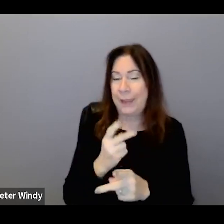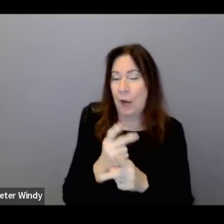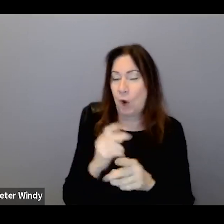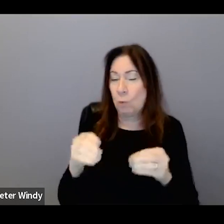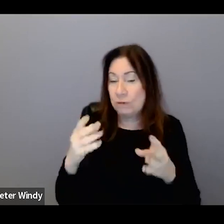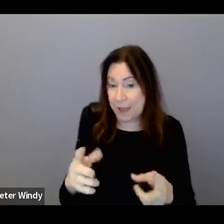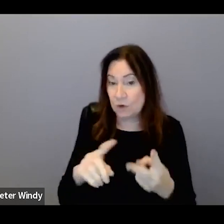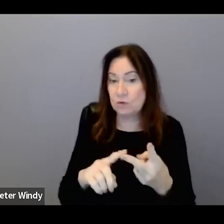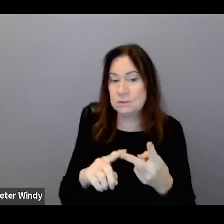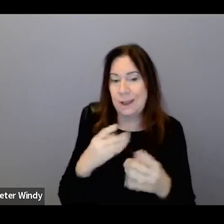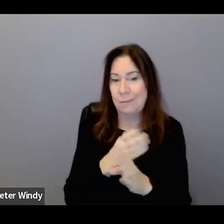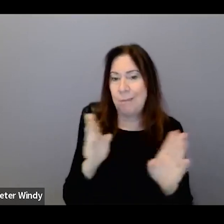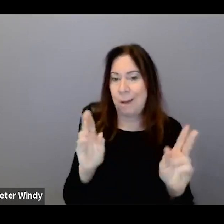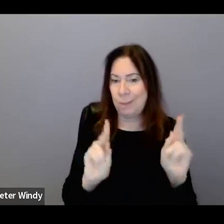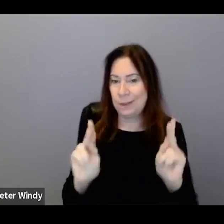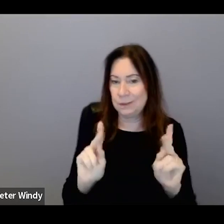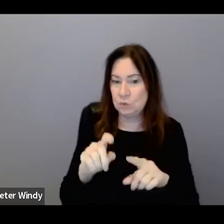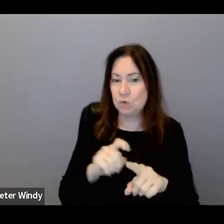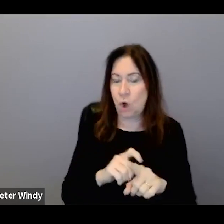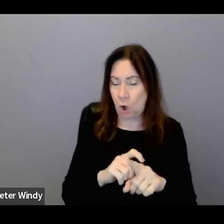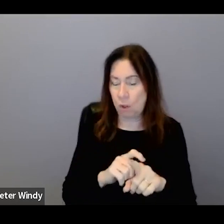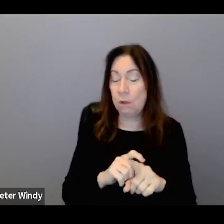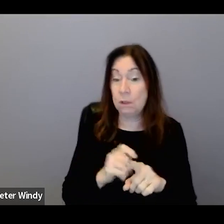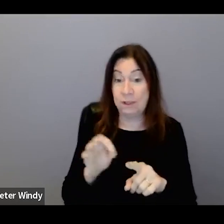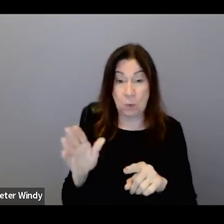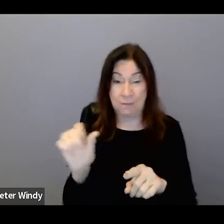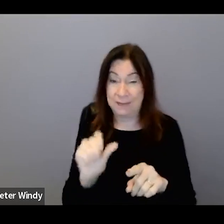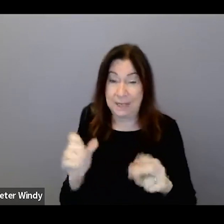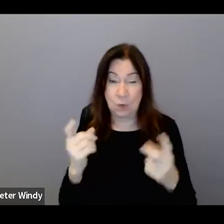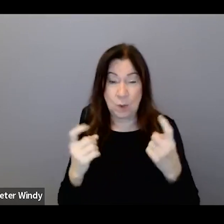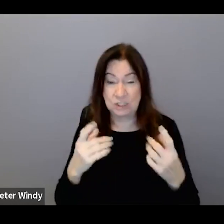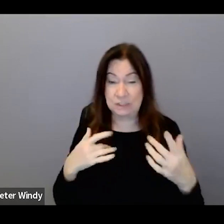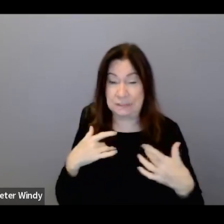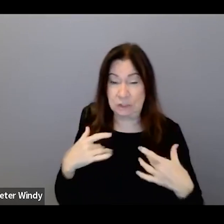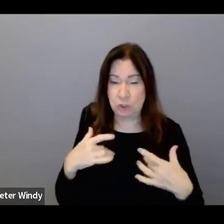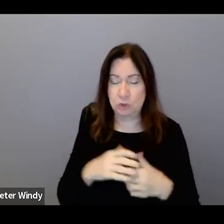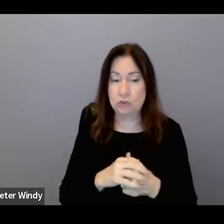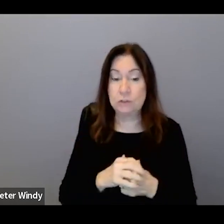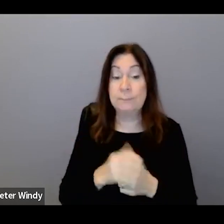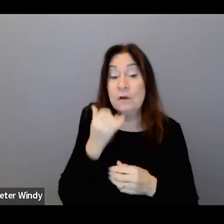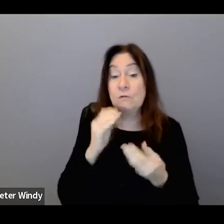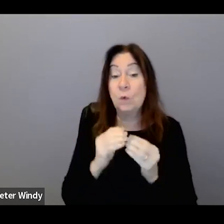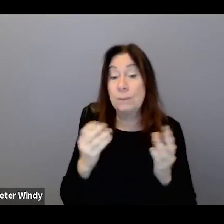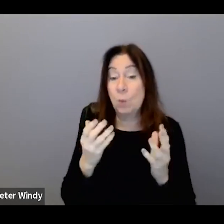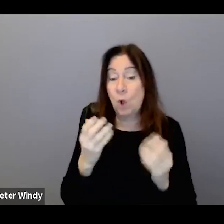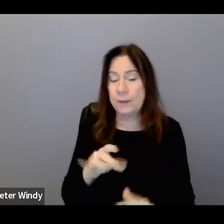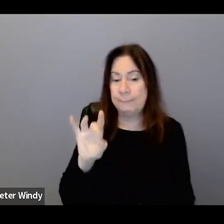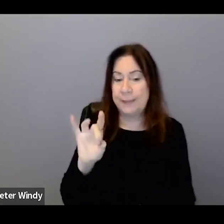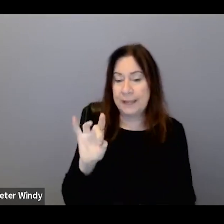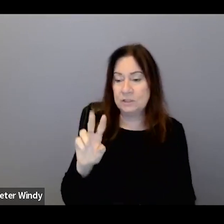and for the public to call if you have questions or concern. That number is